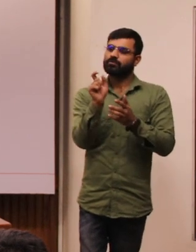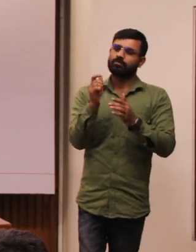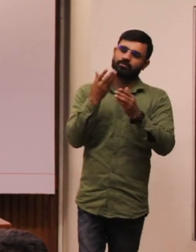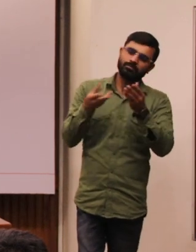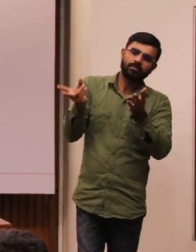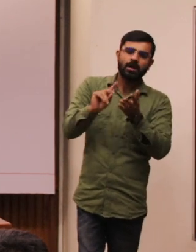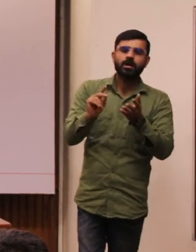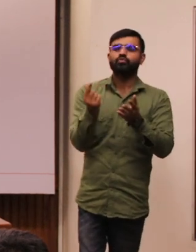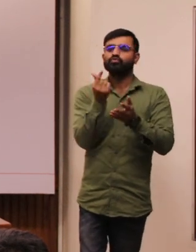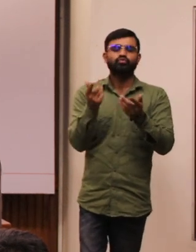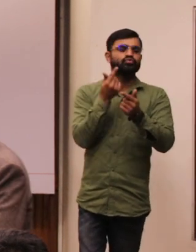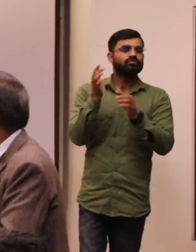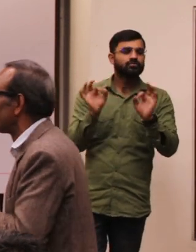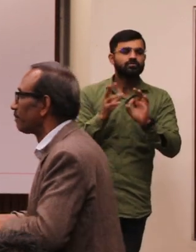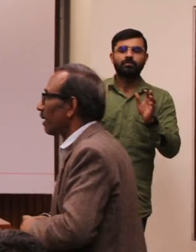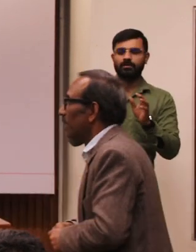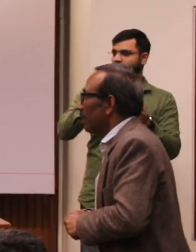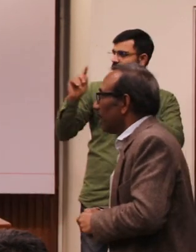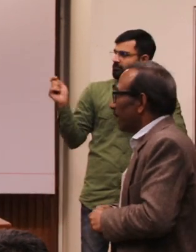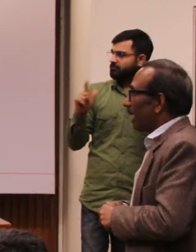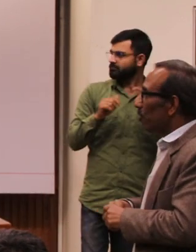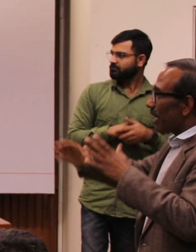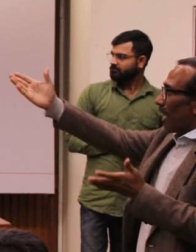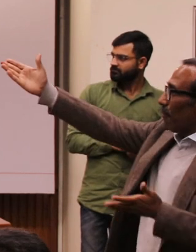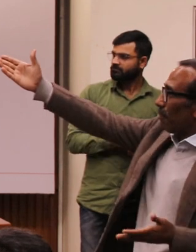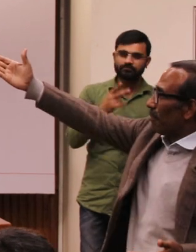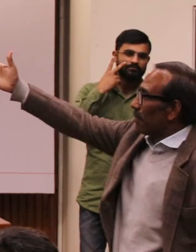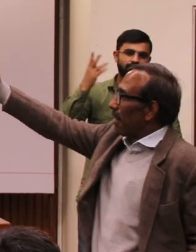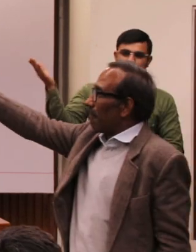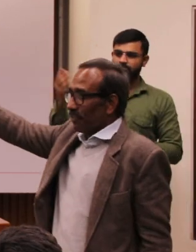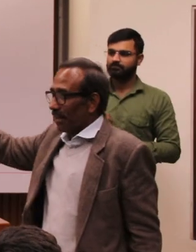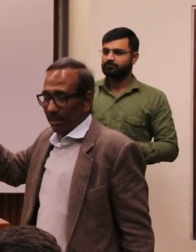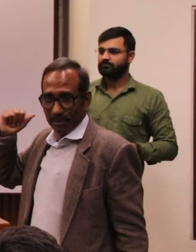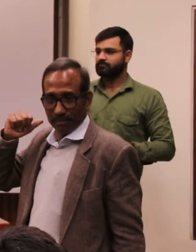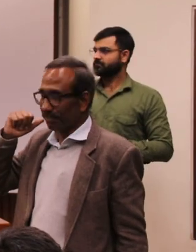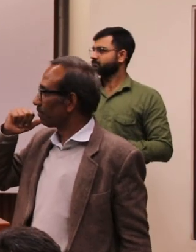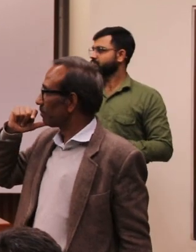overused, misused, and abused. Next please. You see now,